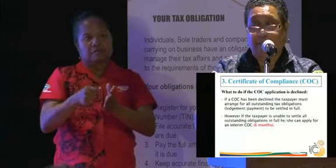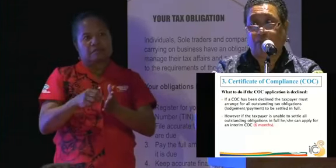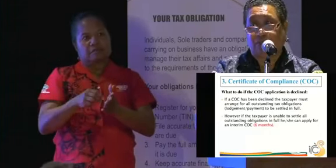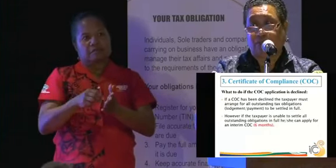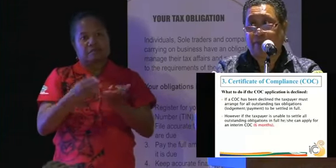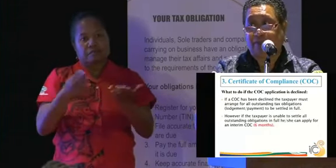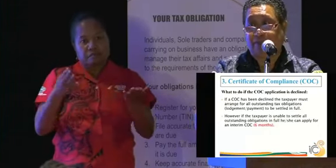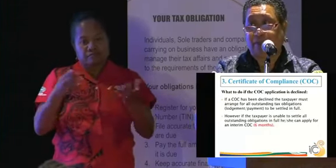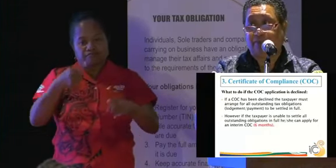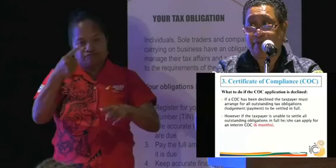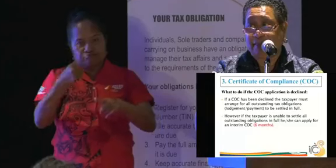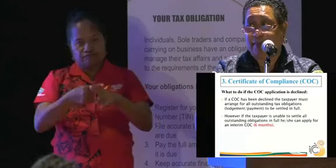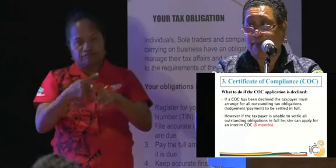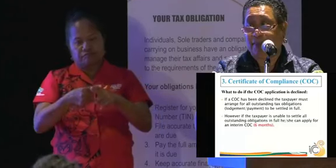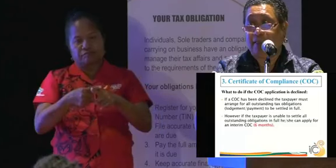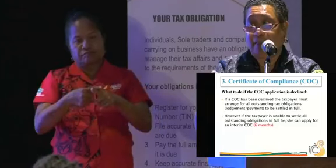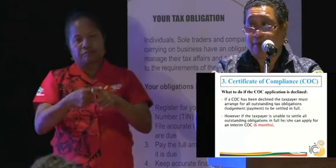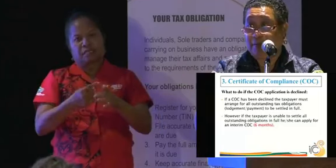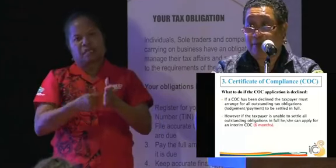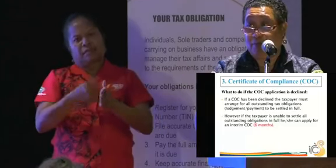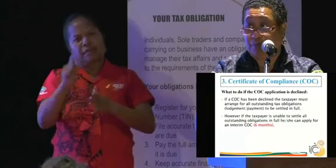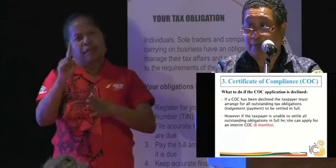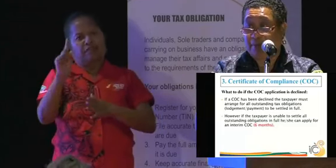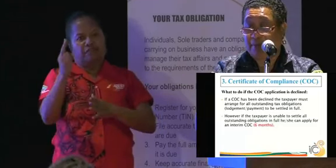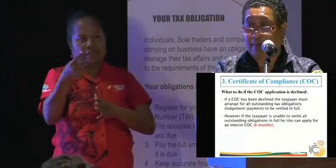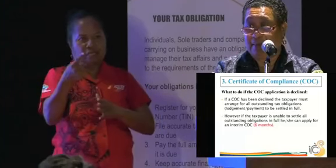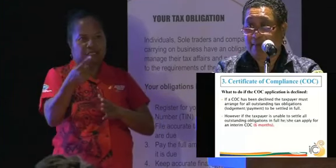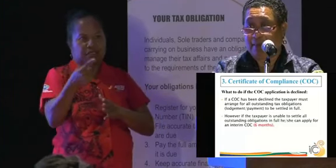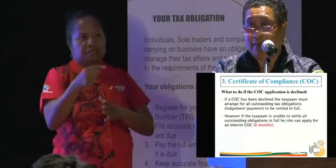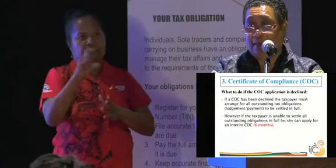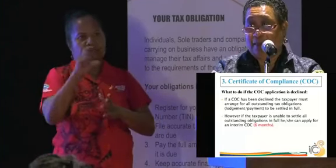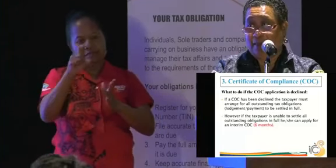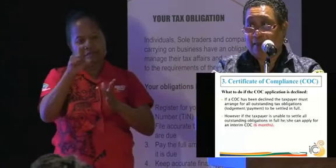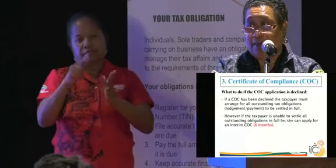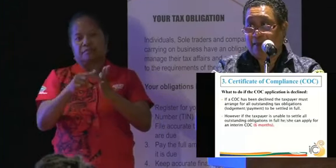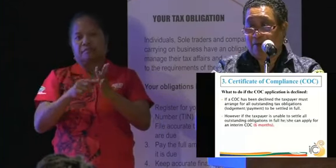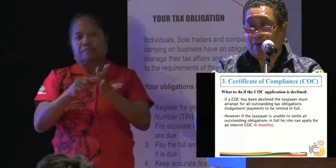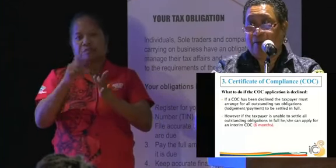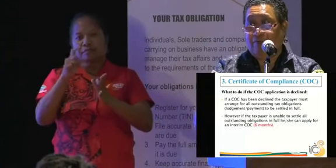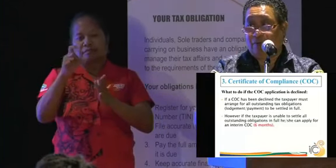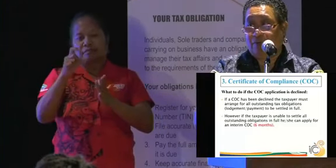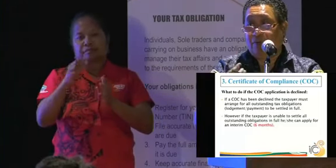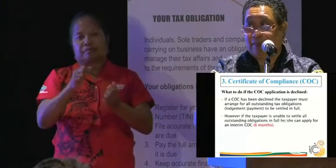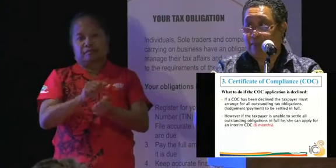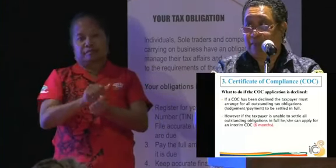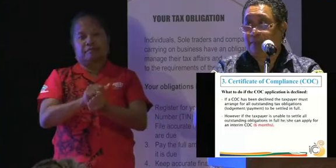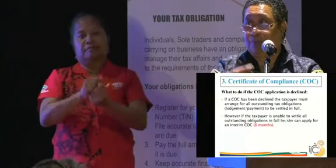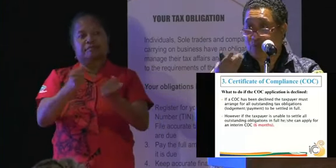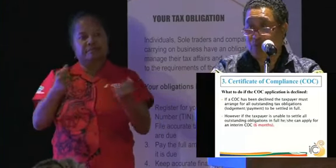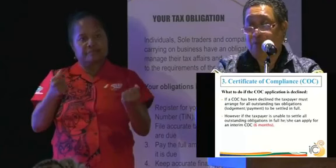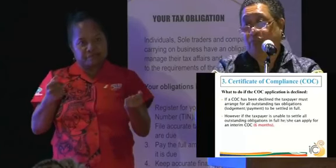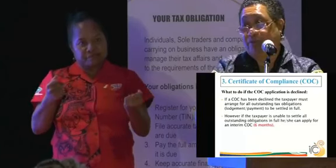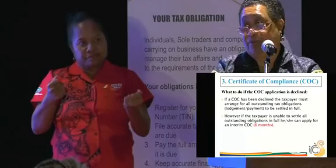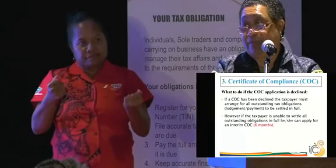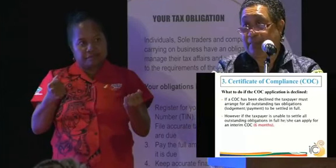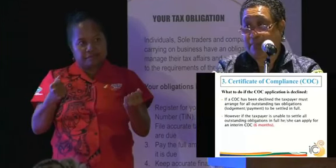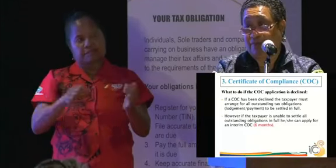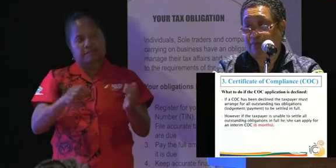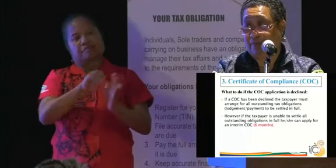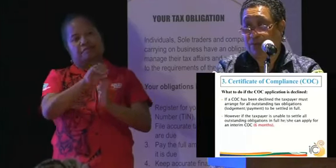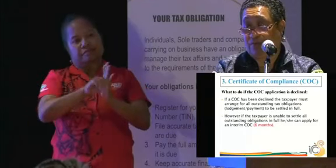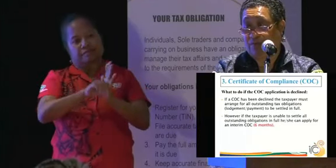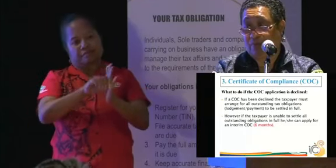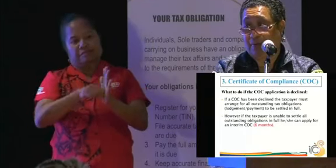you must lodge the outstanding returns and make those payments in order for the system to generate